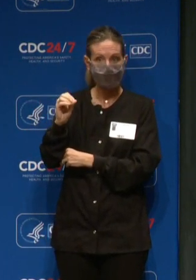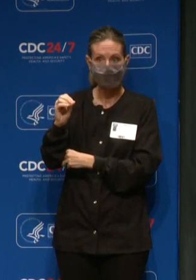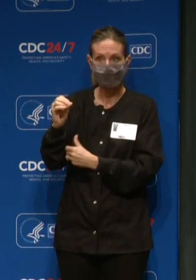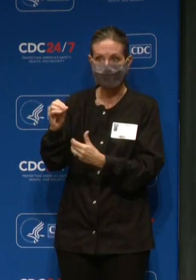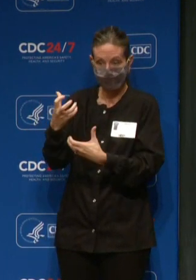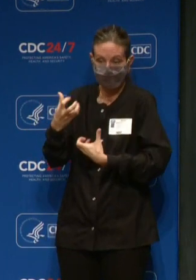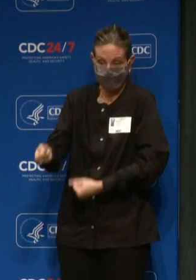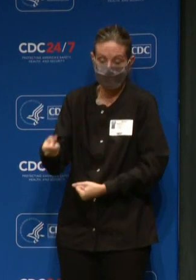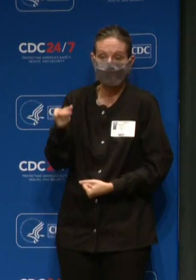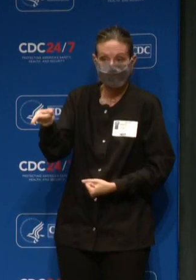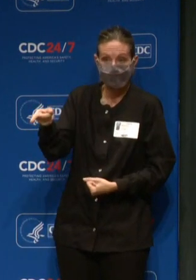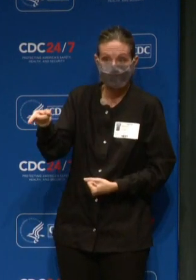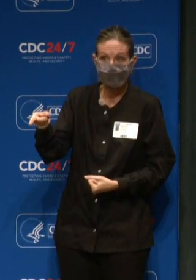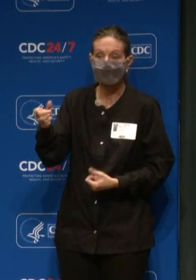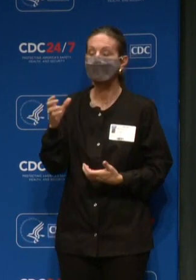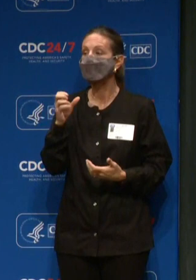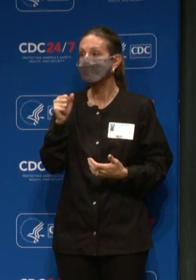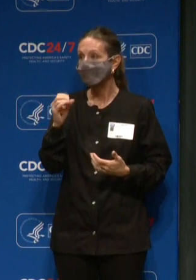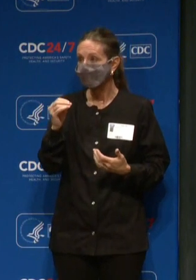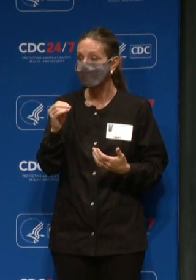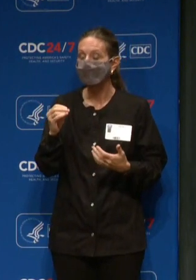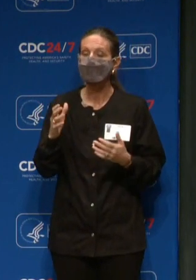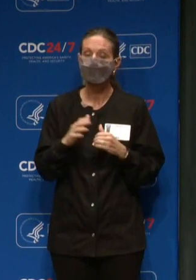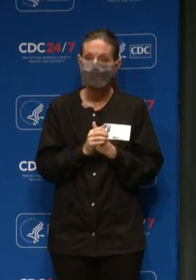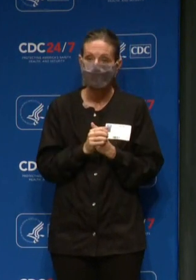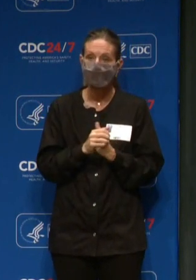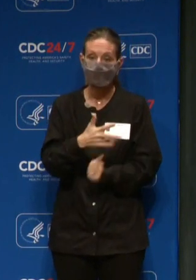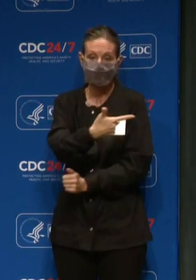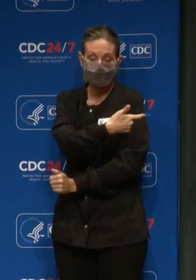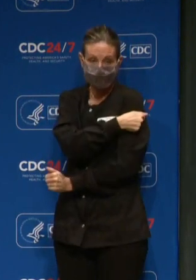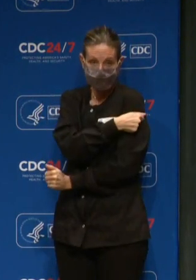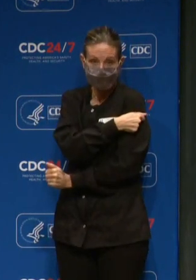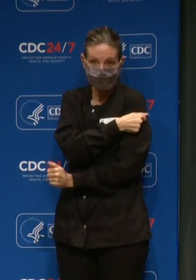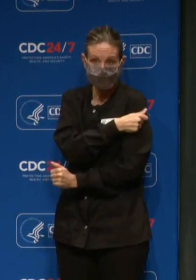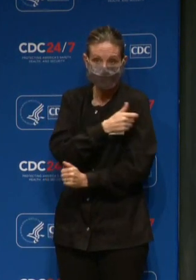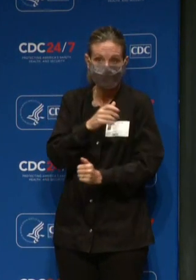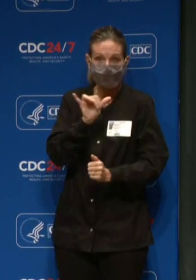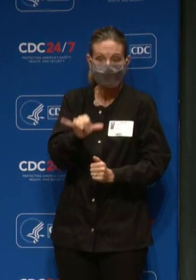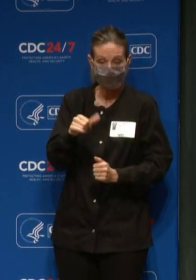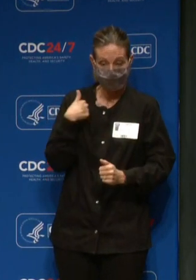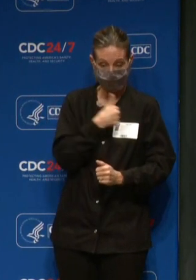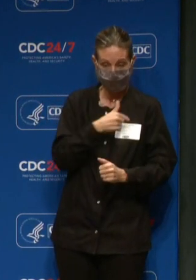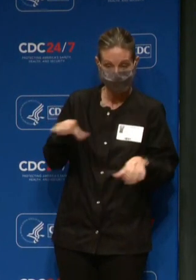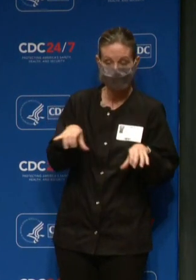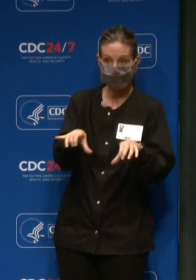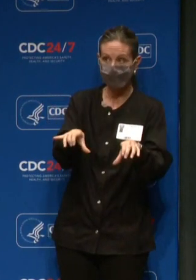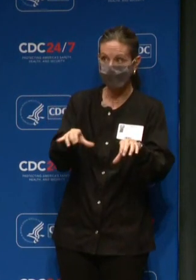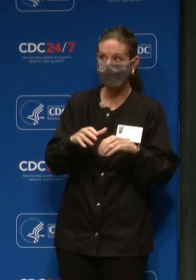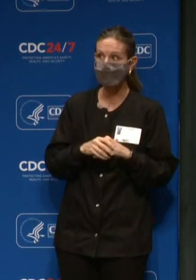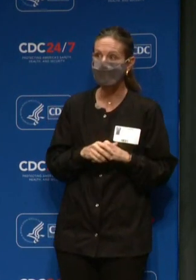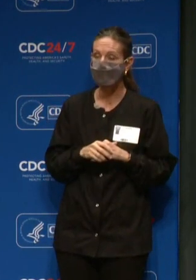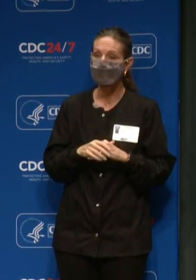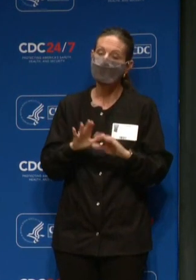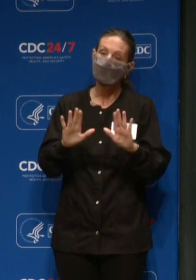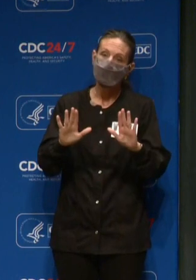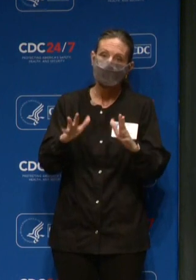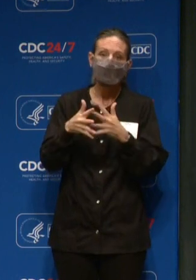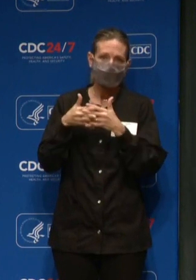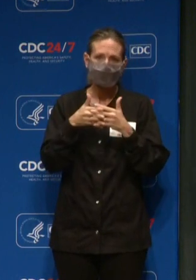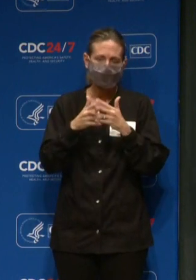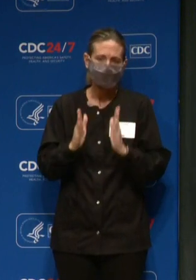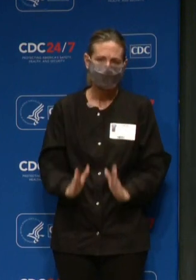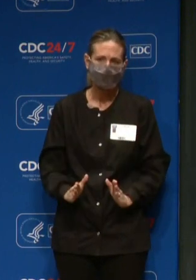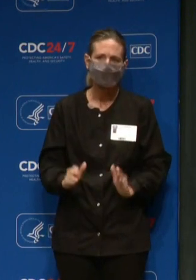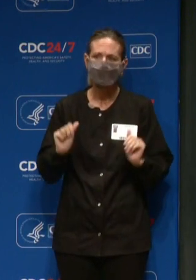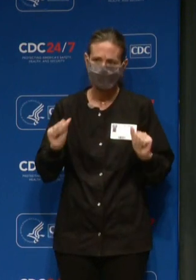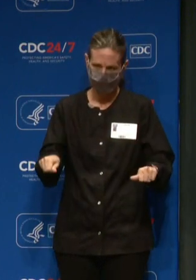impact on the vaccine work that we do. The vaccine work that we're doing, the American people should feel very reassured by the process